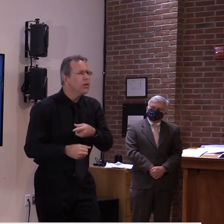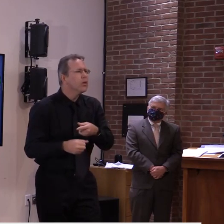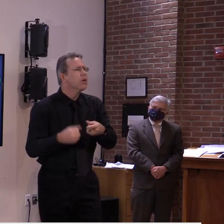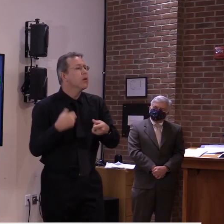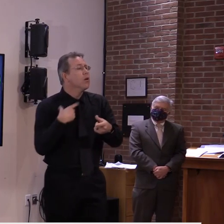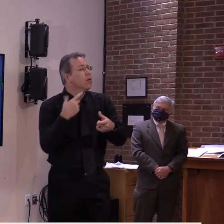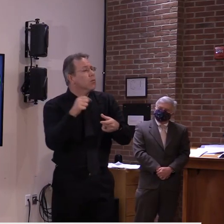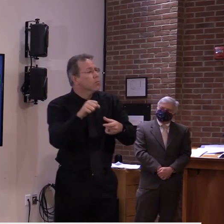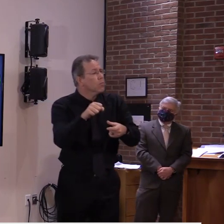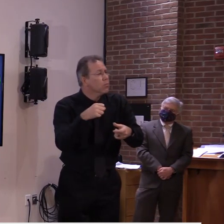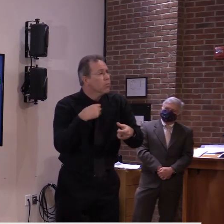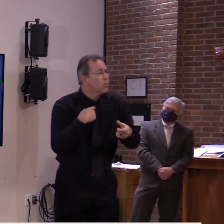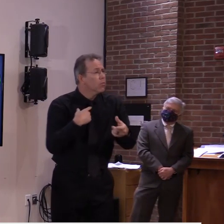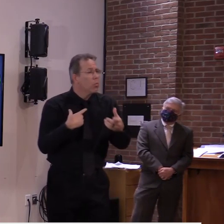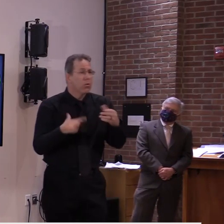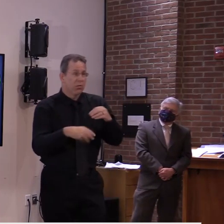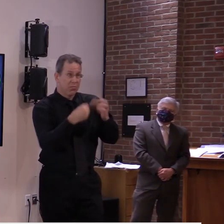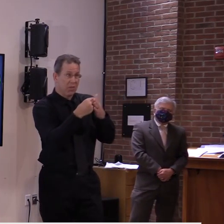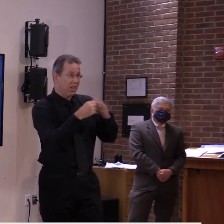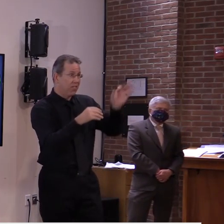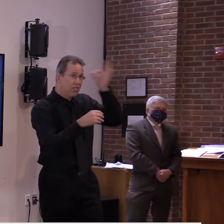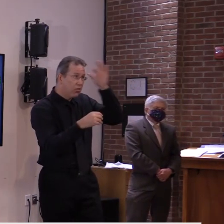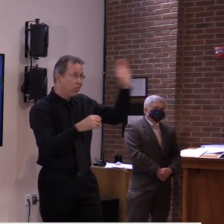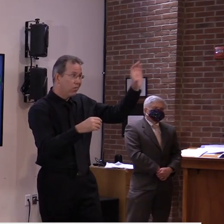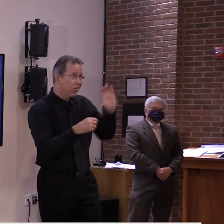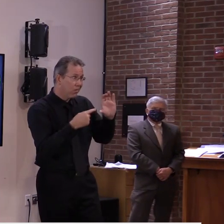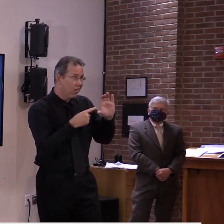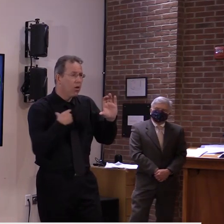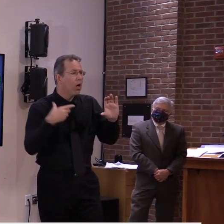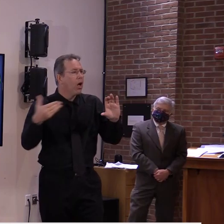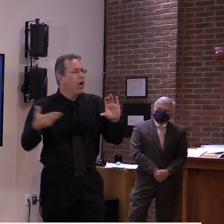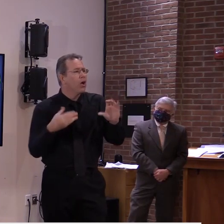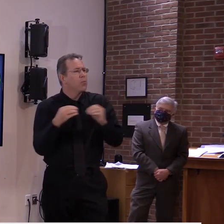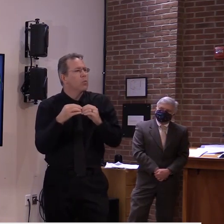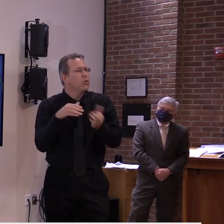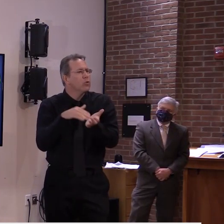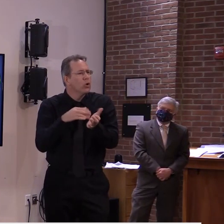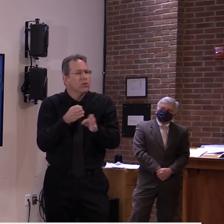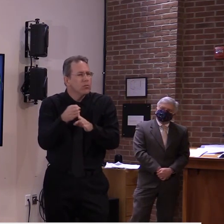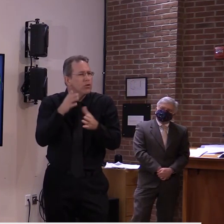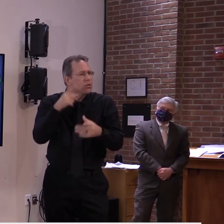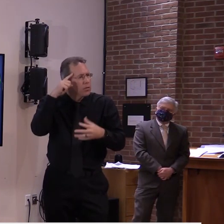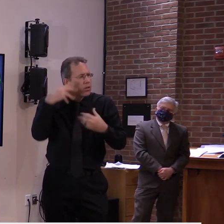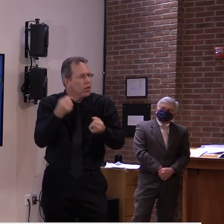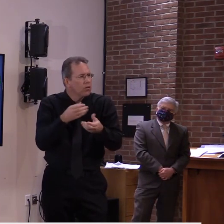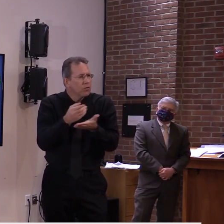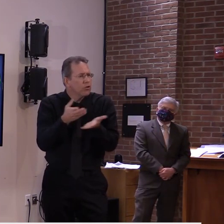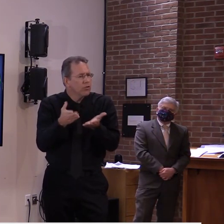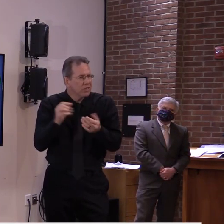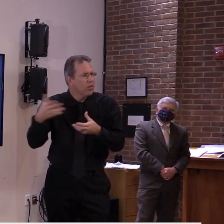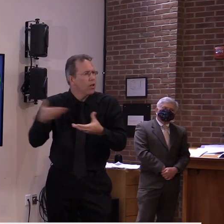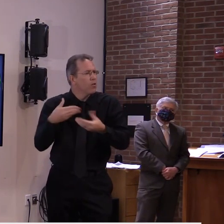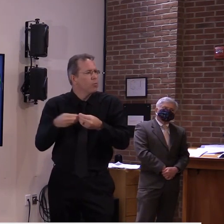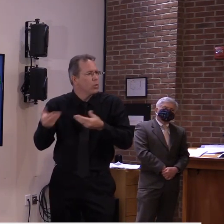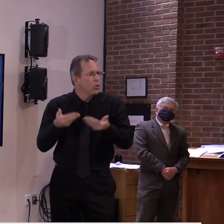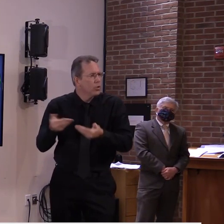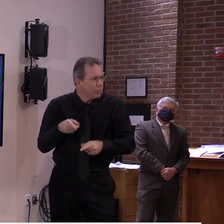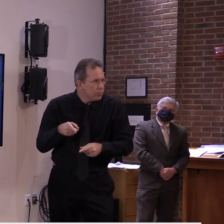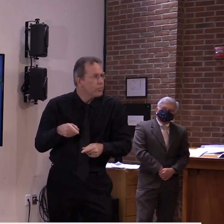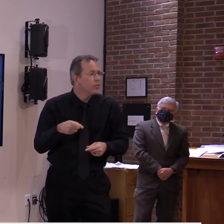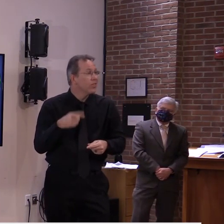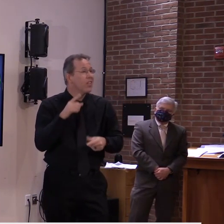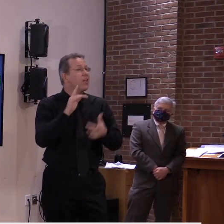to utilize grant funds to actually bring more clinicians to provide support. That's evidenced in COVID Support Vermont.